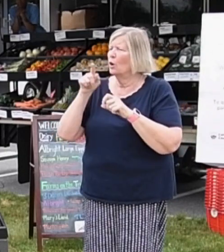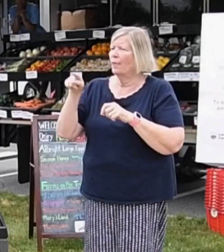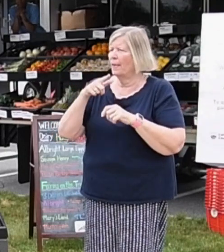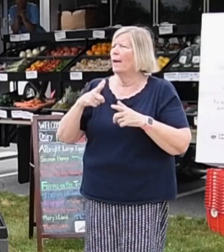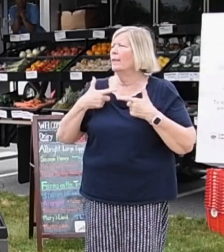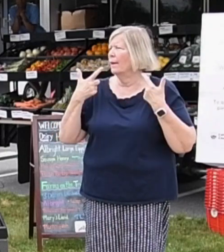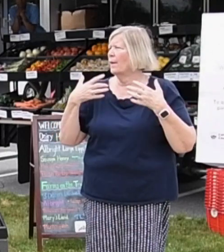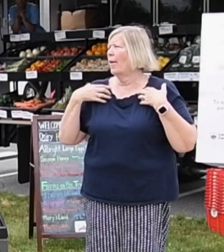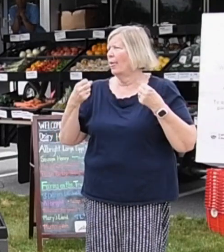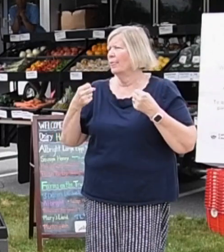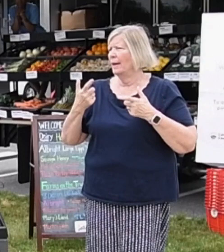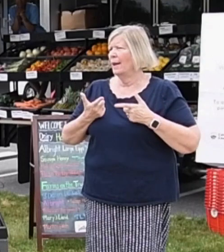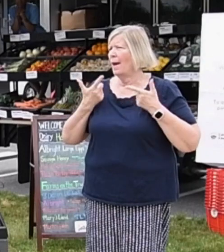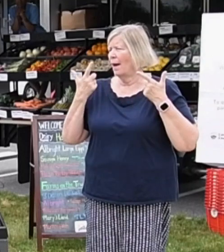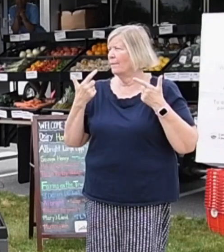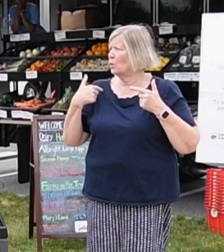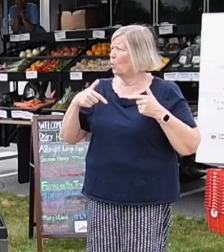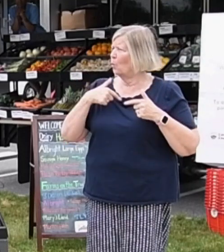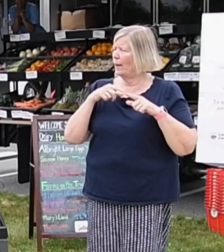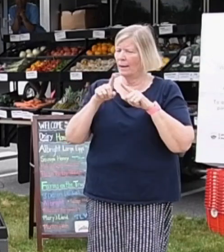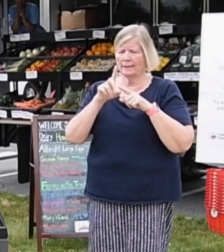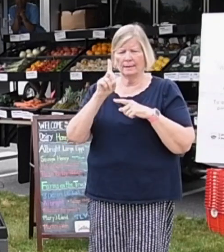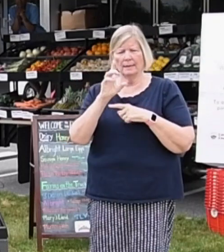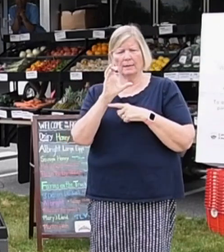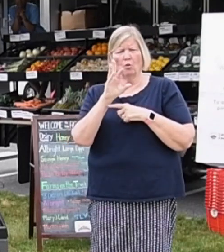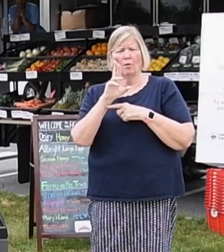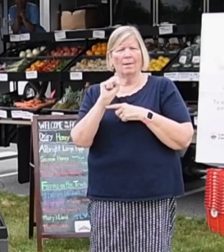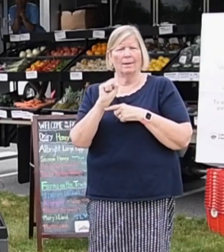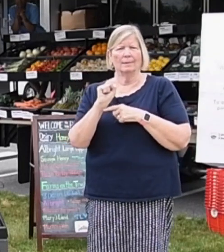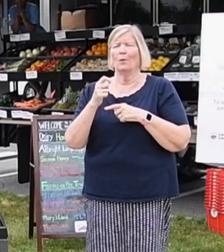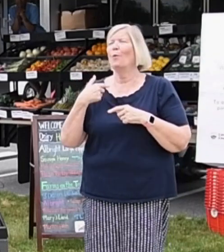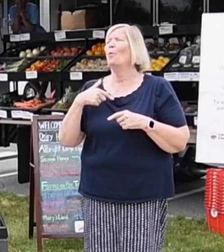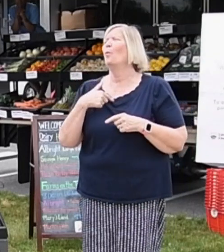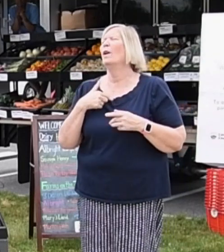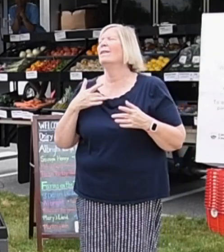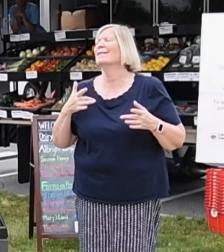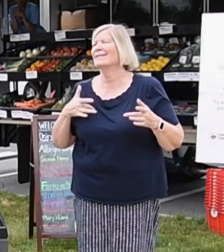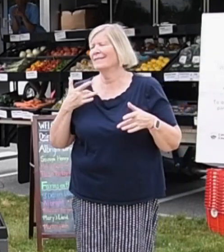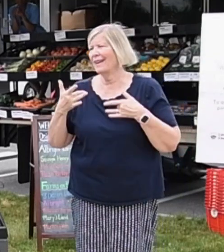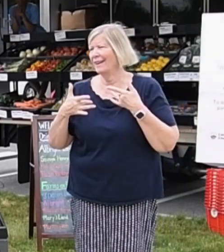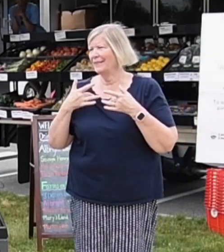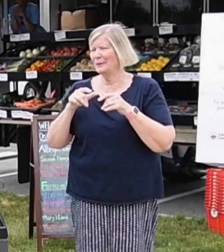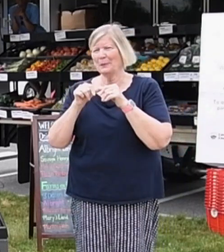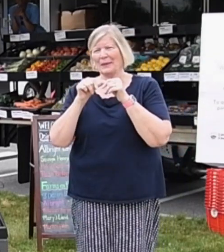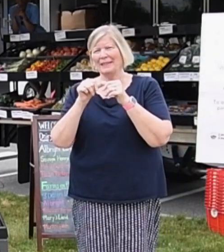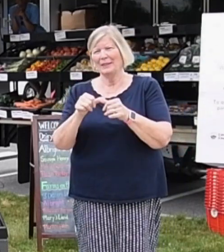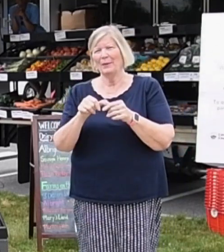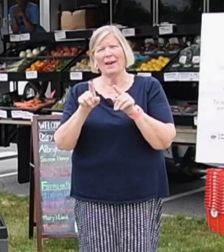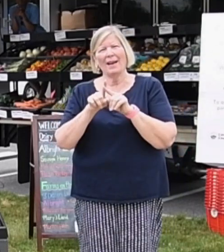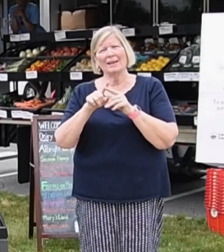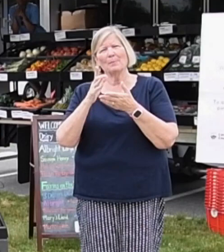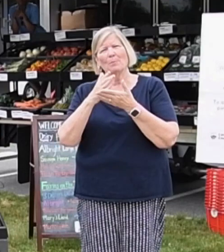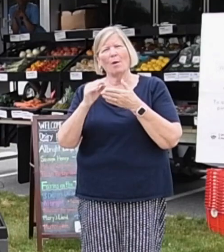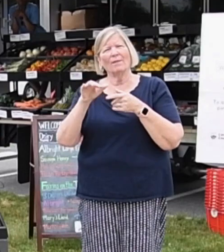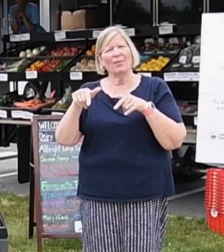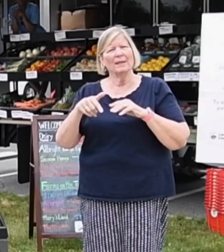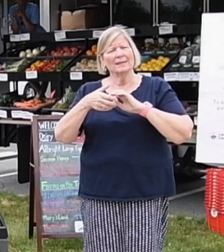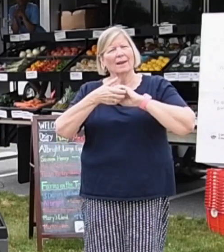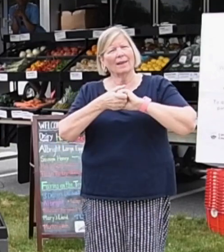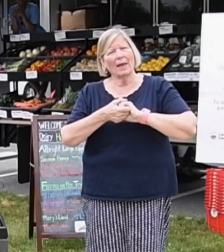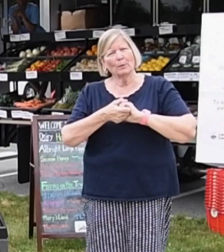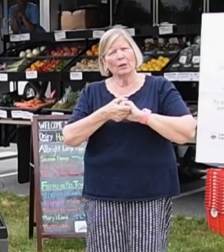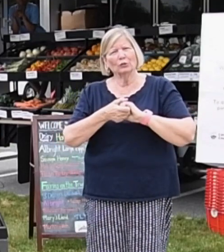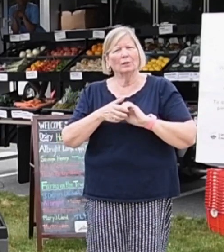healthy lives. We as DCRS are excited to continue as a part of this